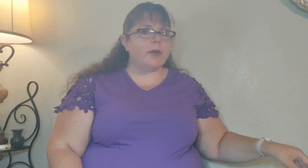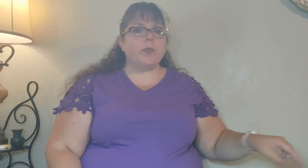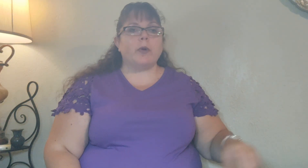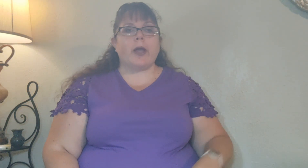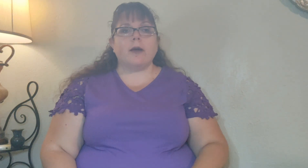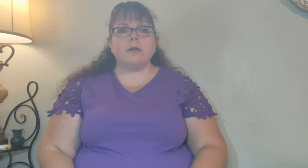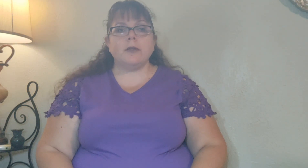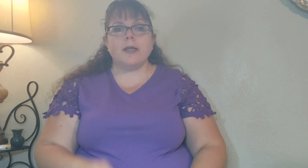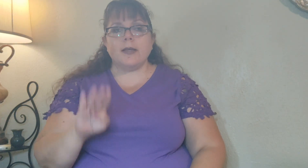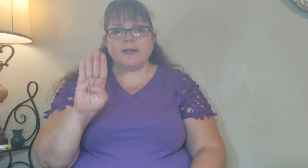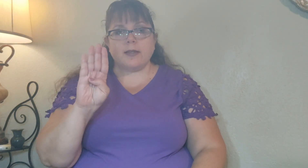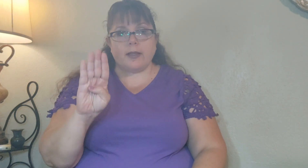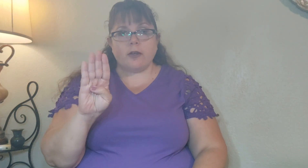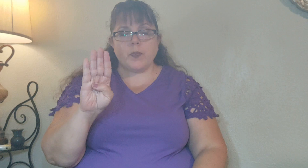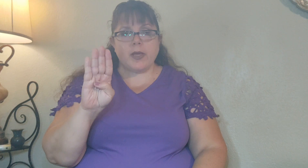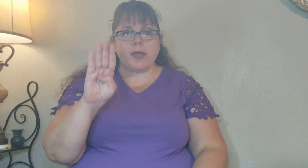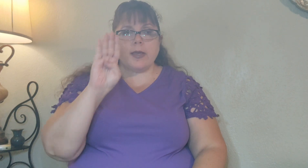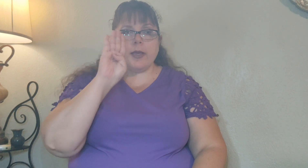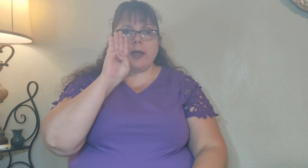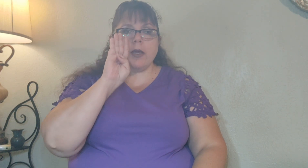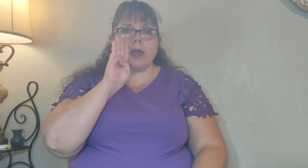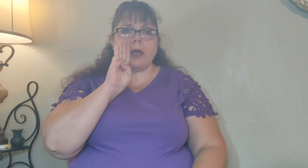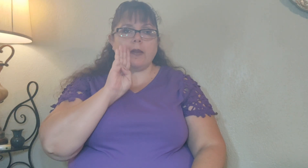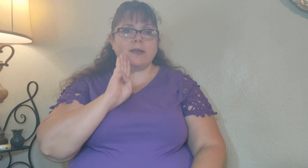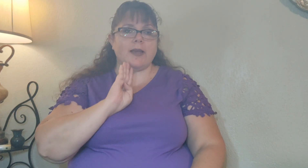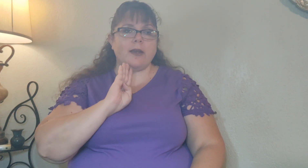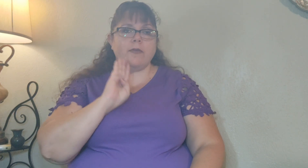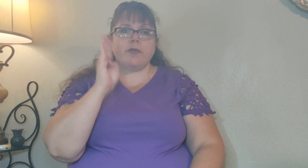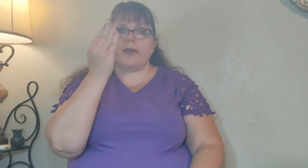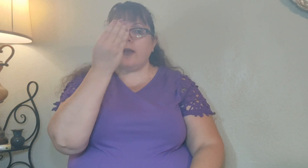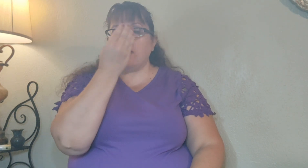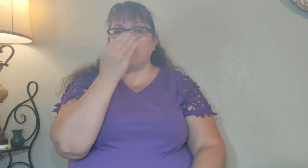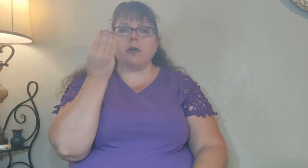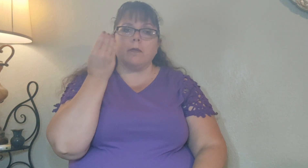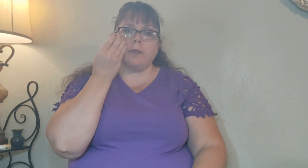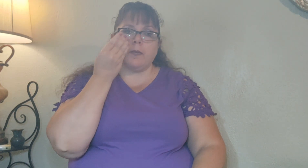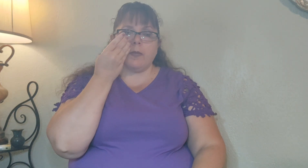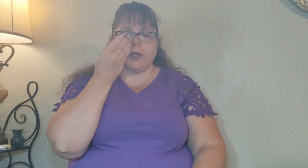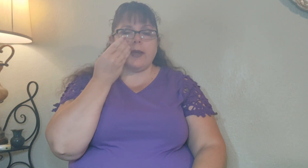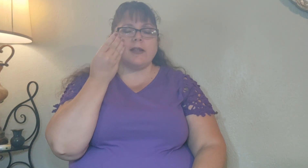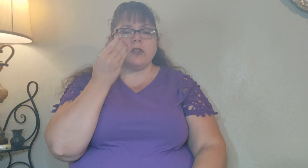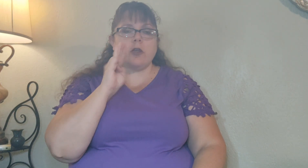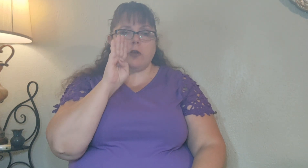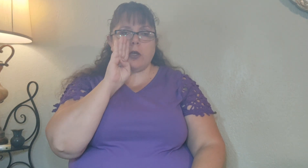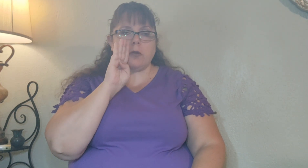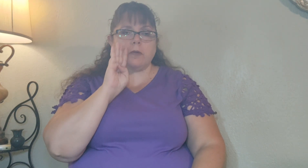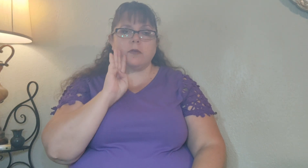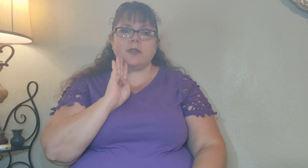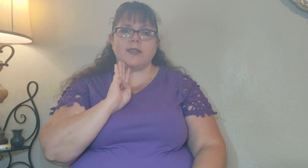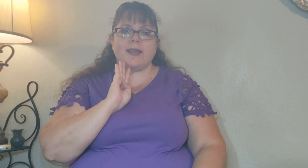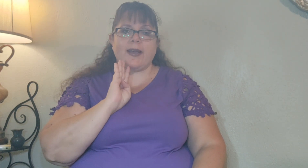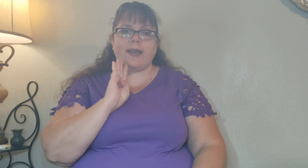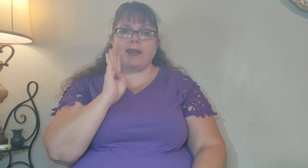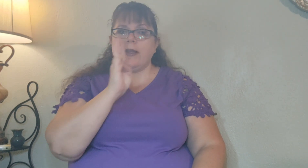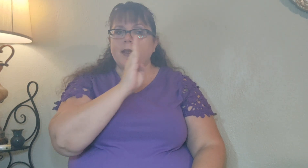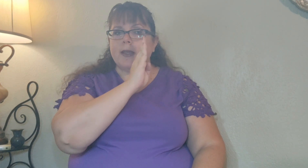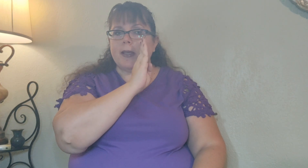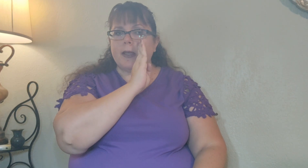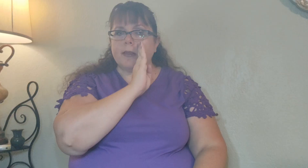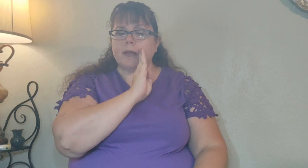Then brown is the letter B in the side of your face, or next to your nose, the side, and then